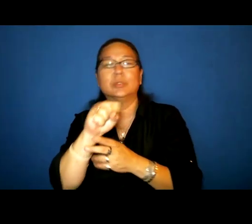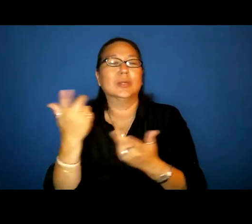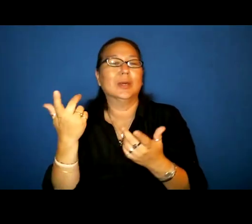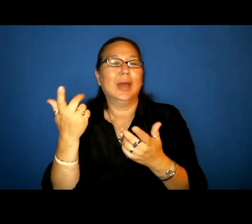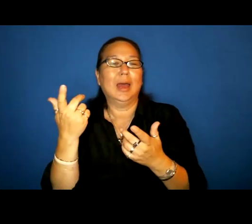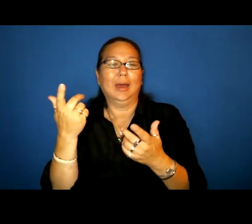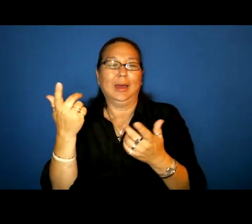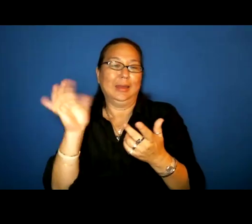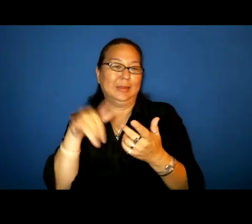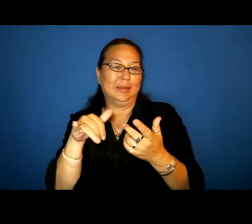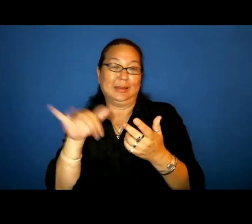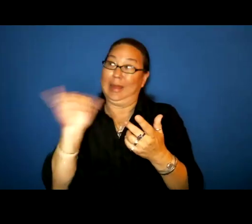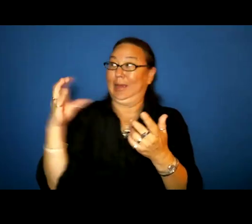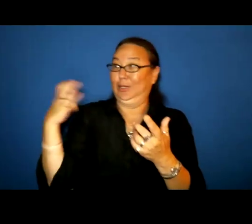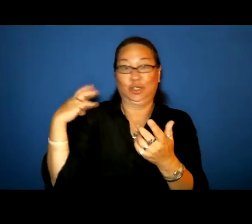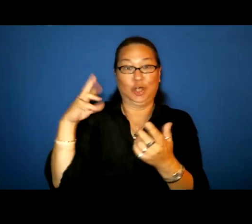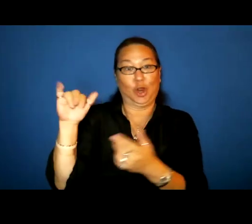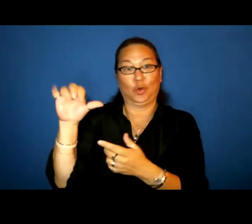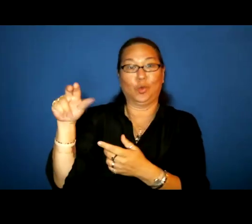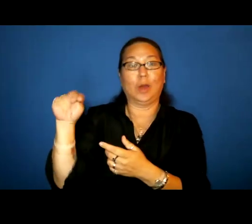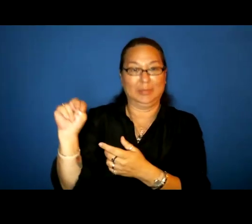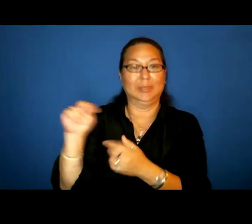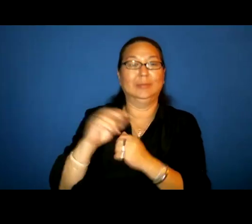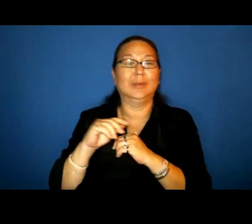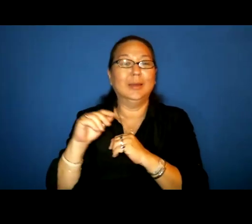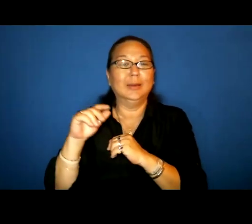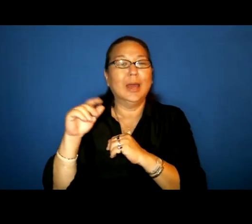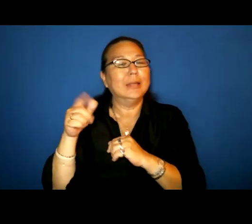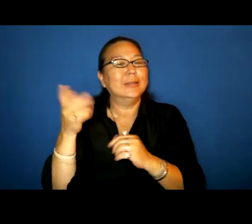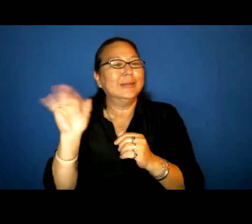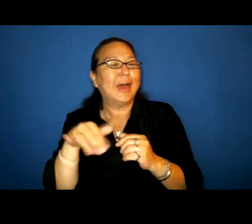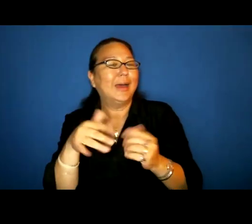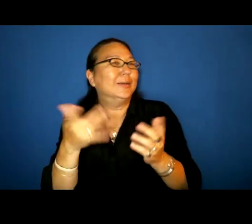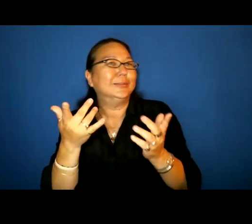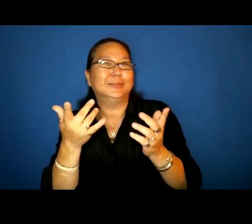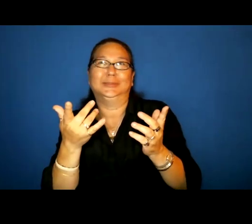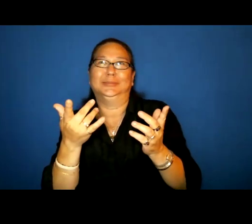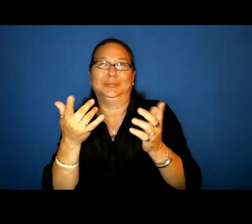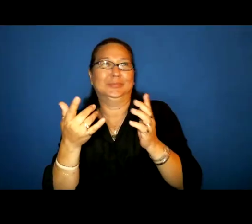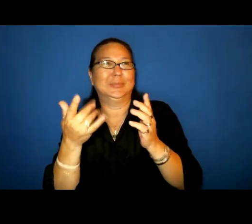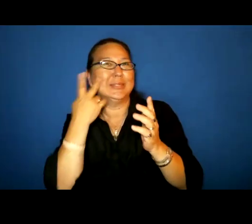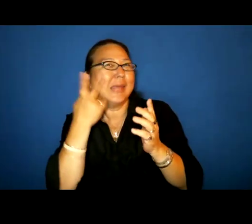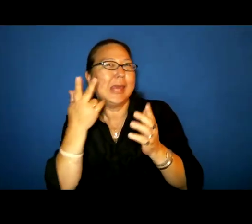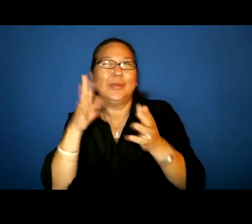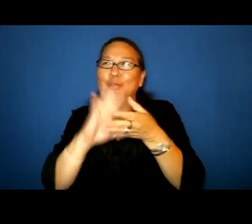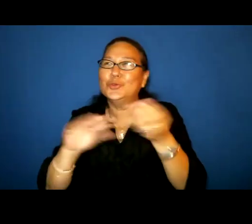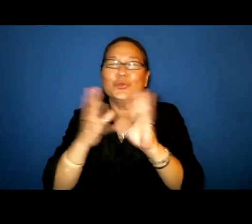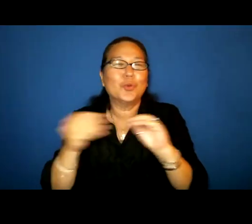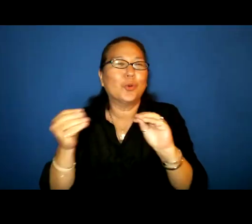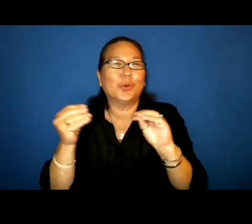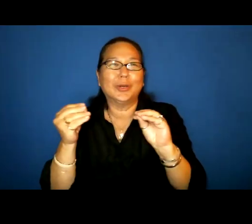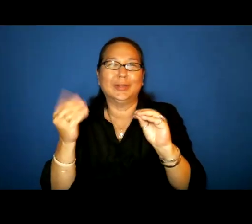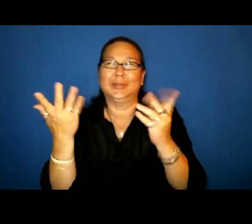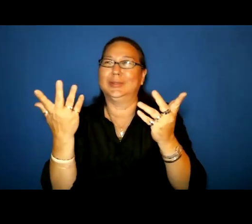stops that in our communities, anyone can pause, scan the QR code, and hear and see the story of someone who